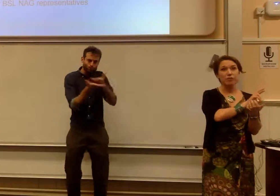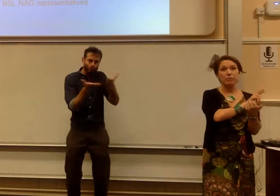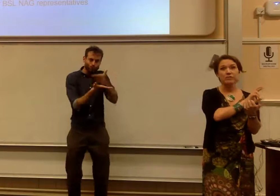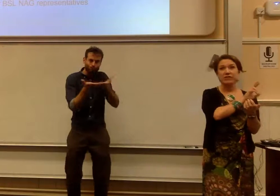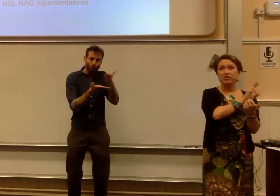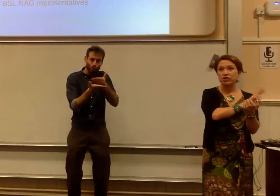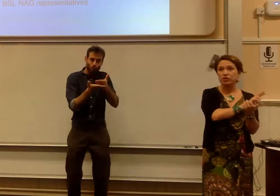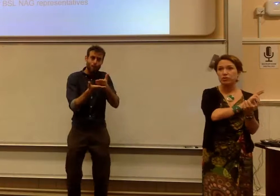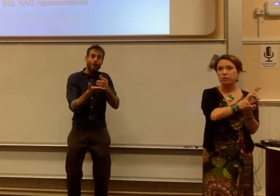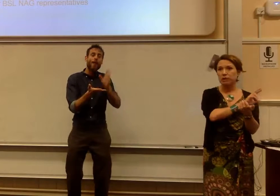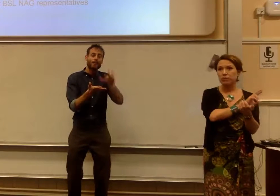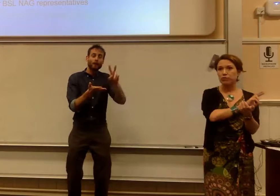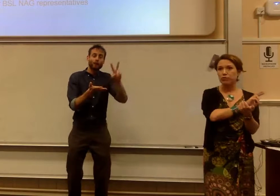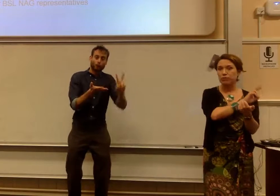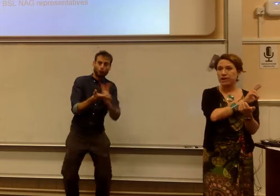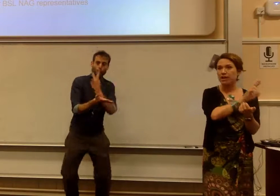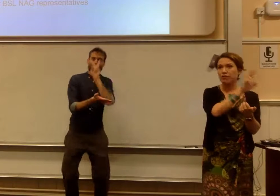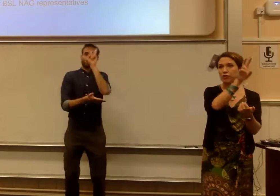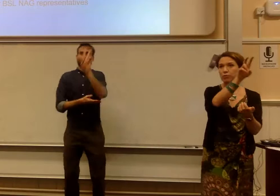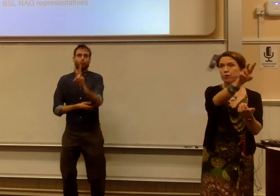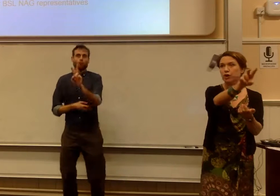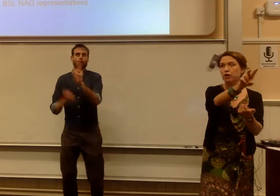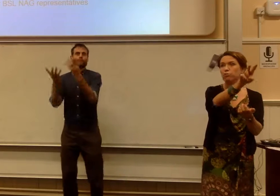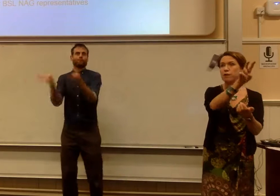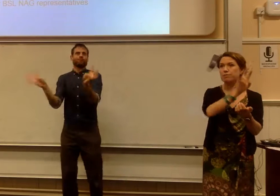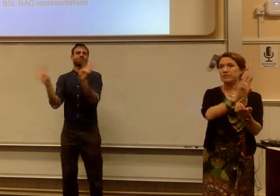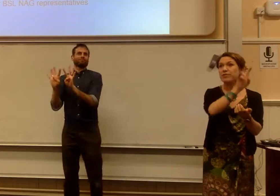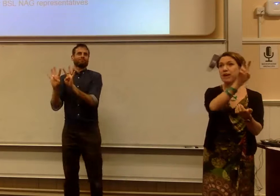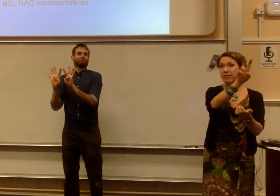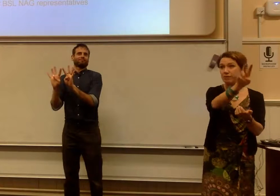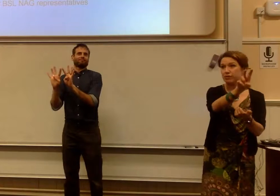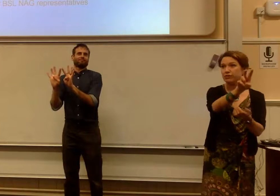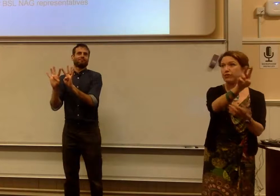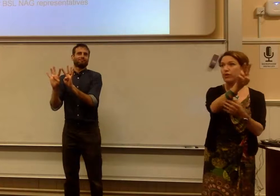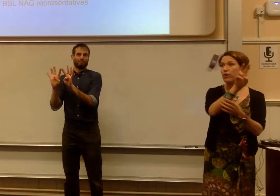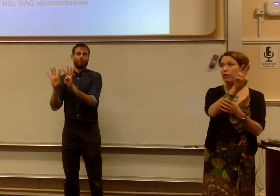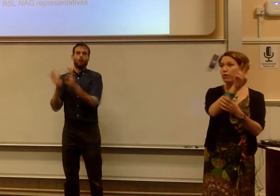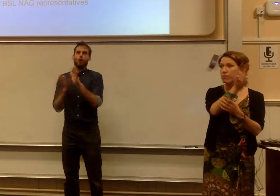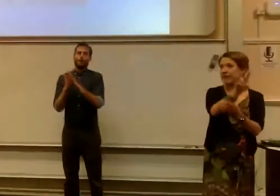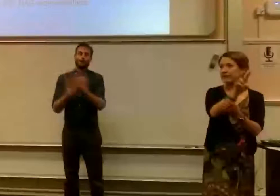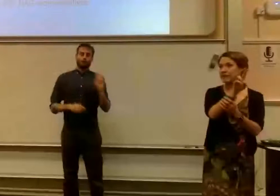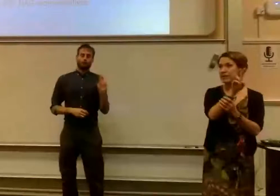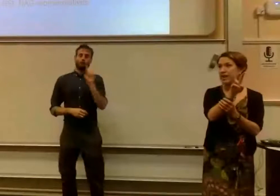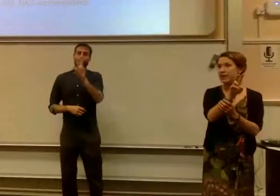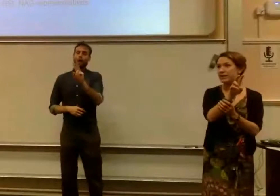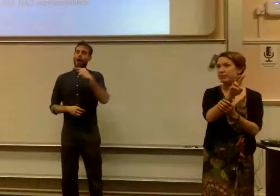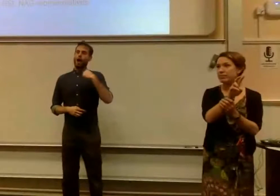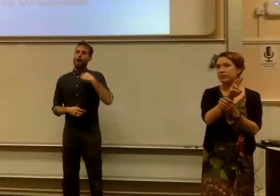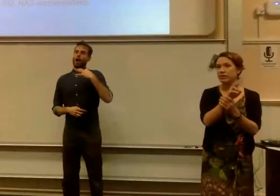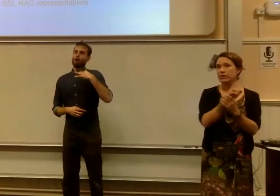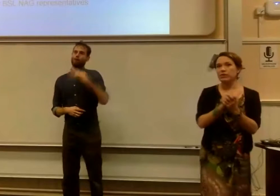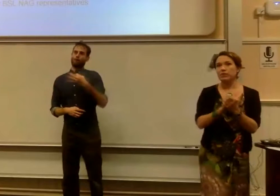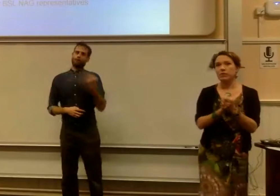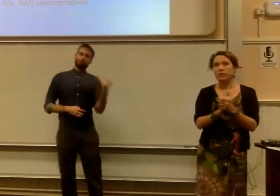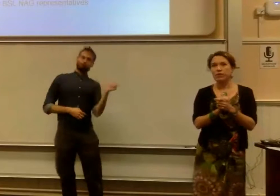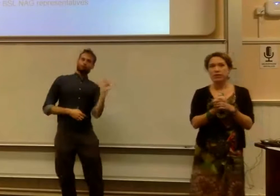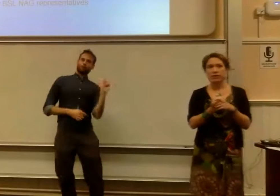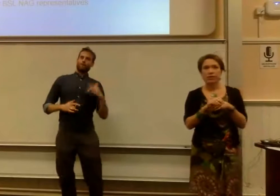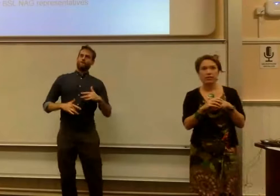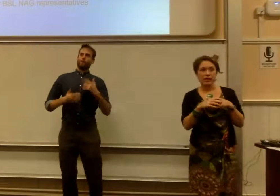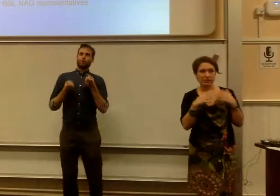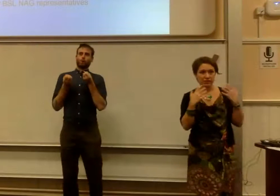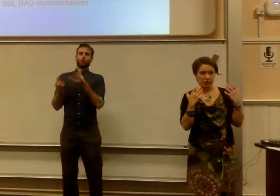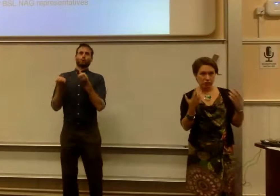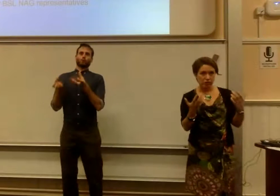will each represent 2 people from their group who will represent their views on the main NAG. So we